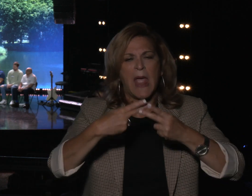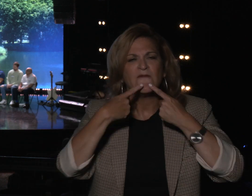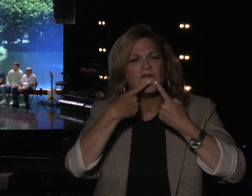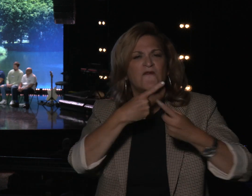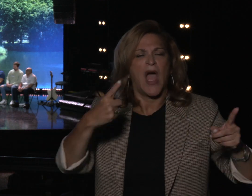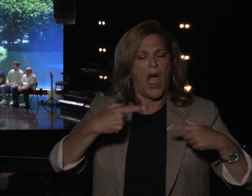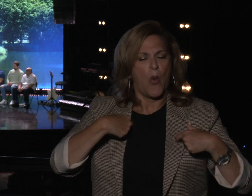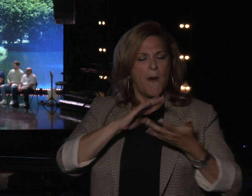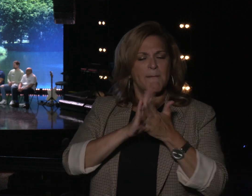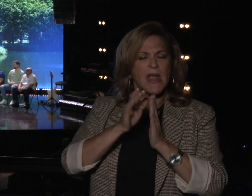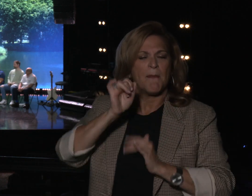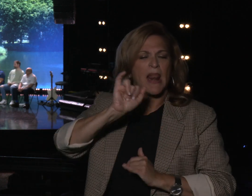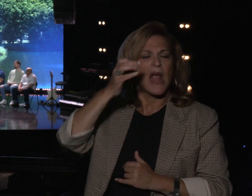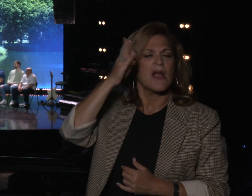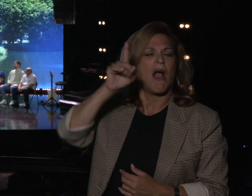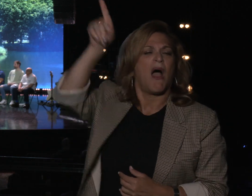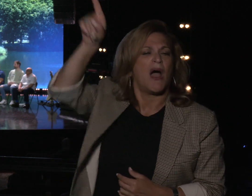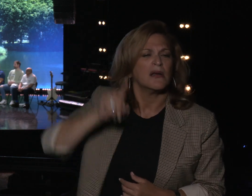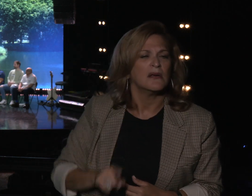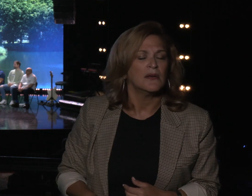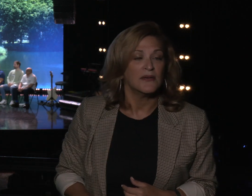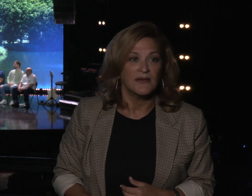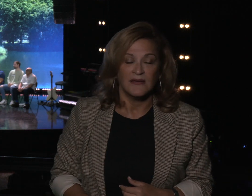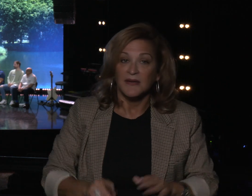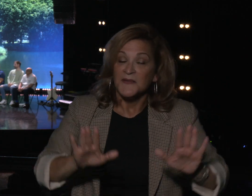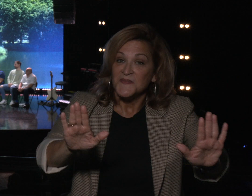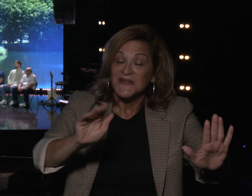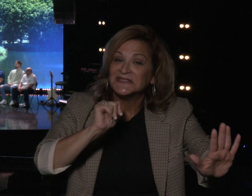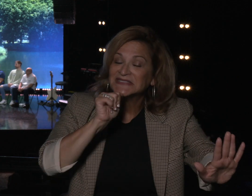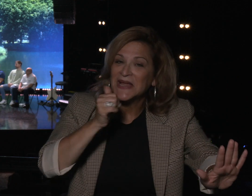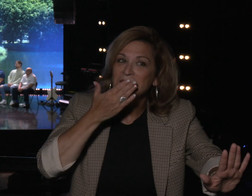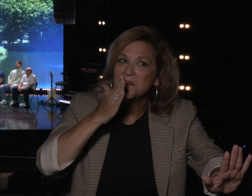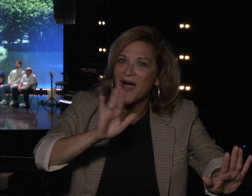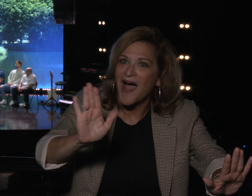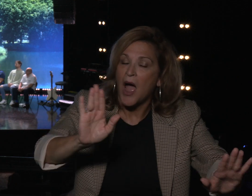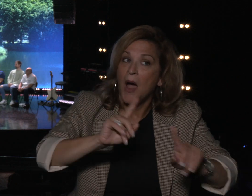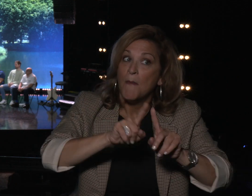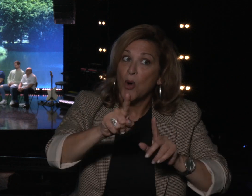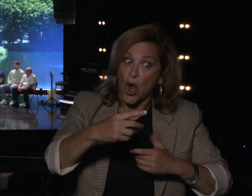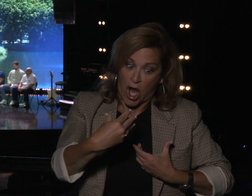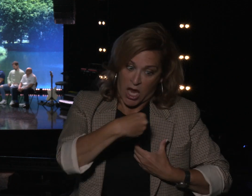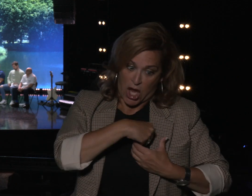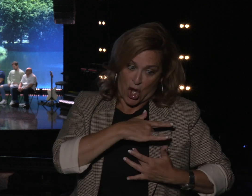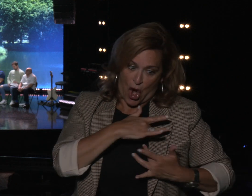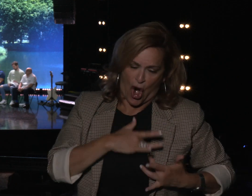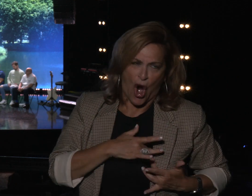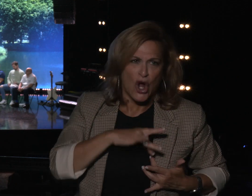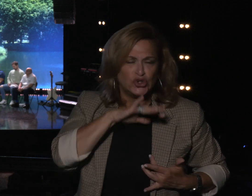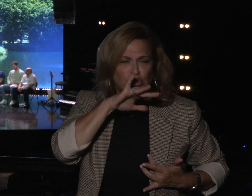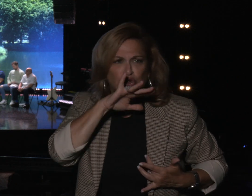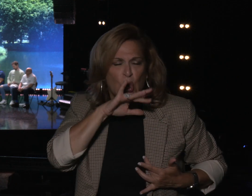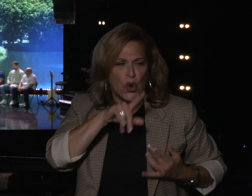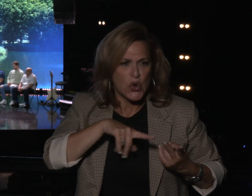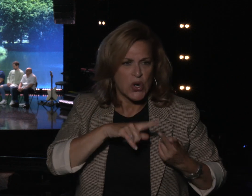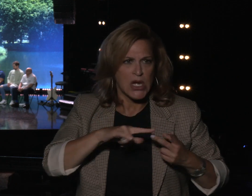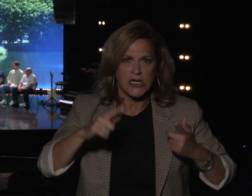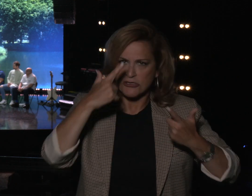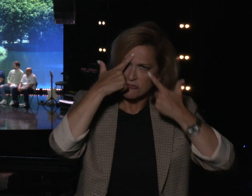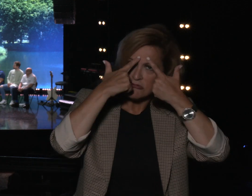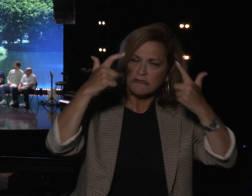And the desire to be like God isn't a bad thing unless it comes from a dirty heart full of pride and ego. He didn't come to be served,